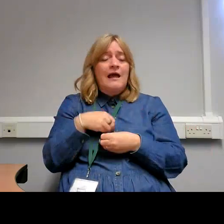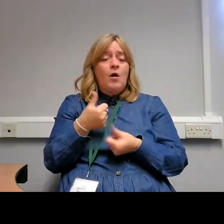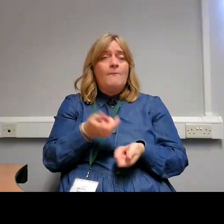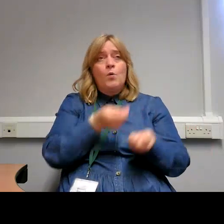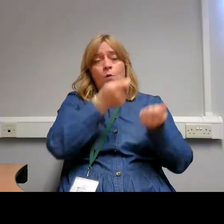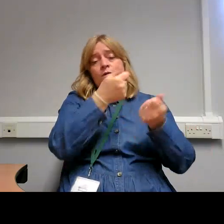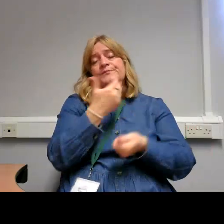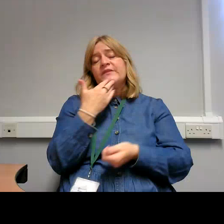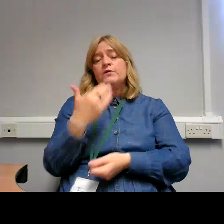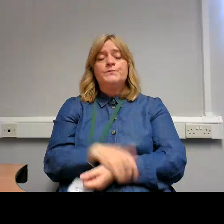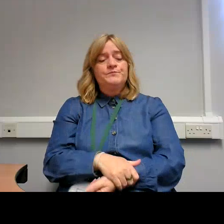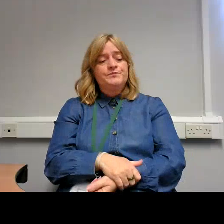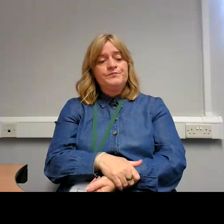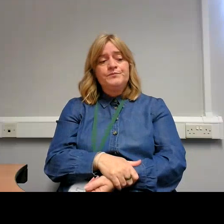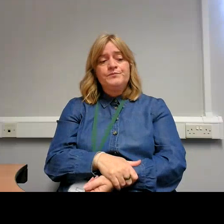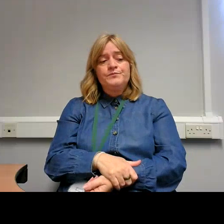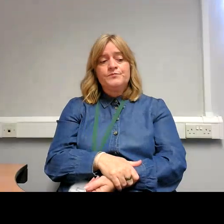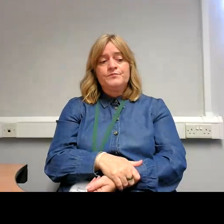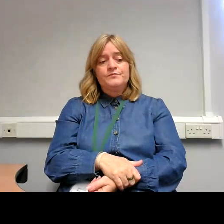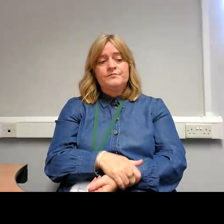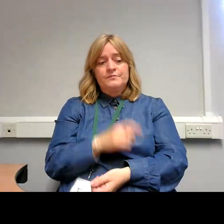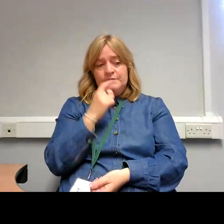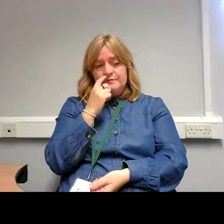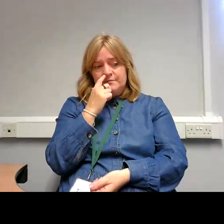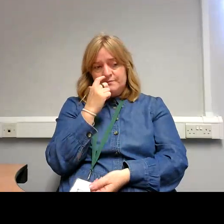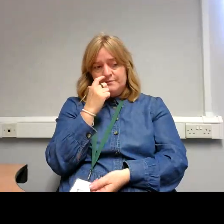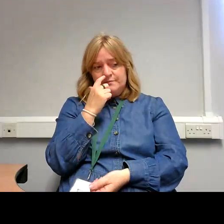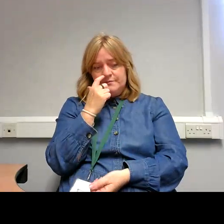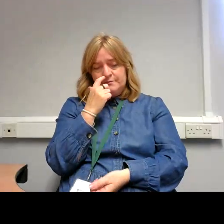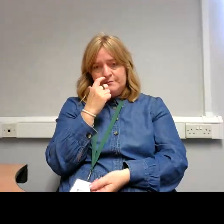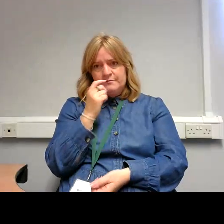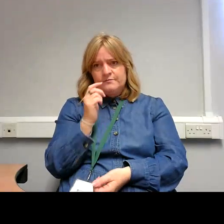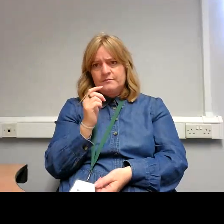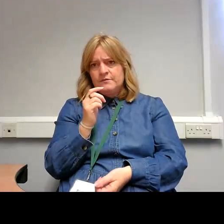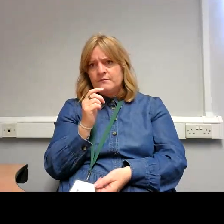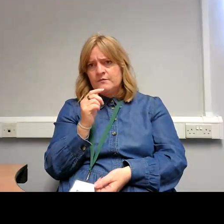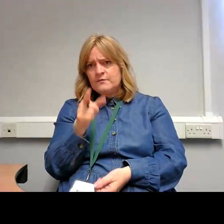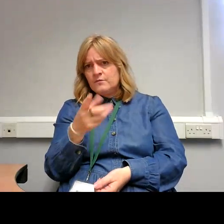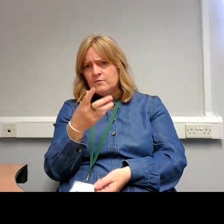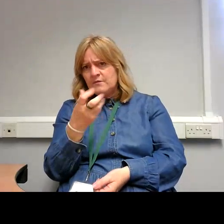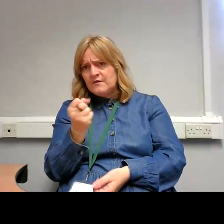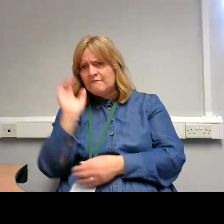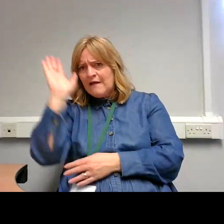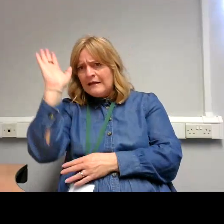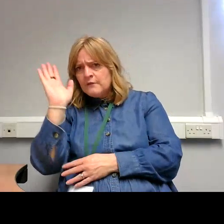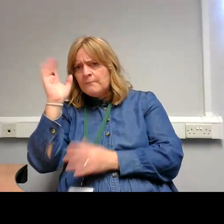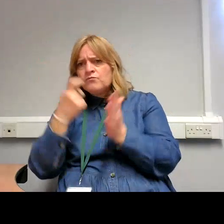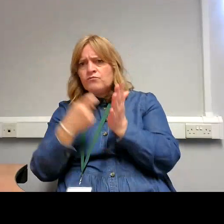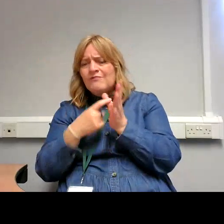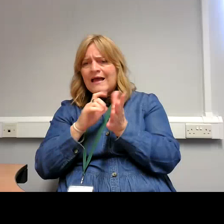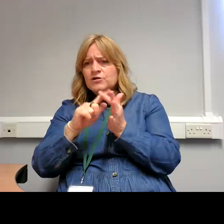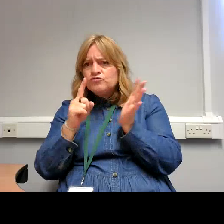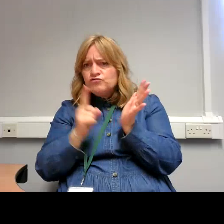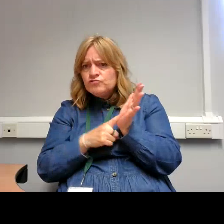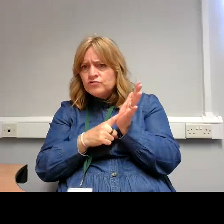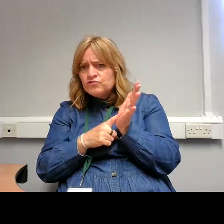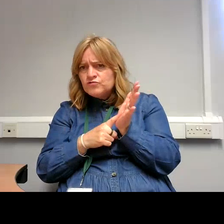you. Yeah, we have another one in the chat, but we have a hand up. So Rachel, would you like to unmute